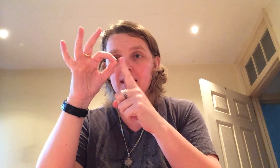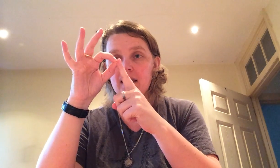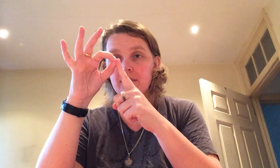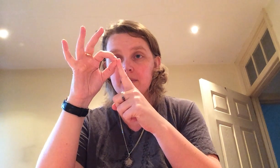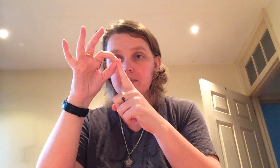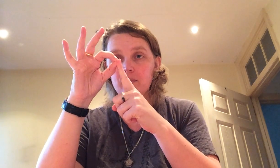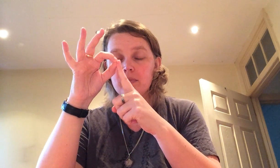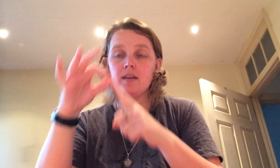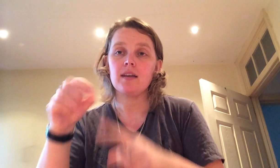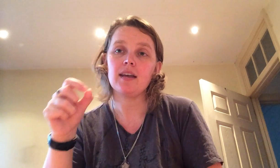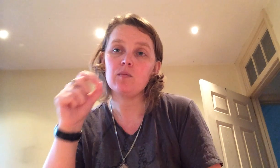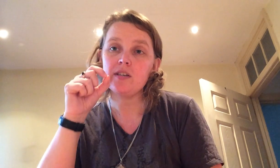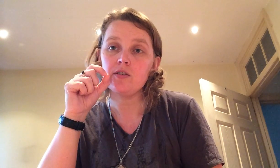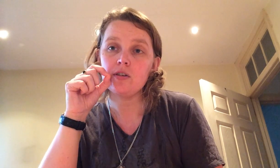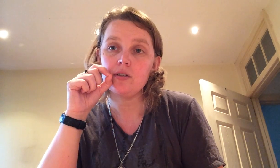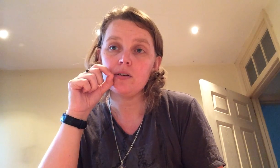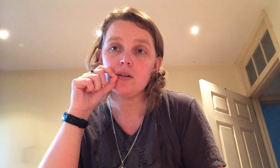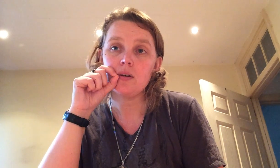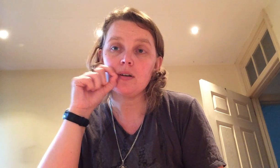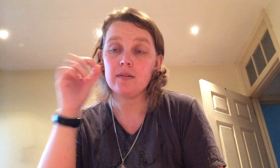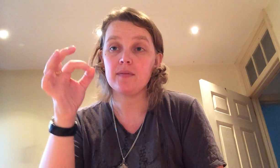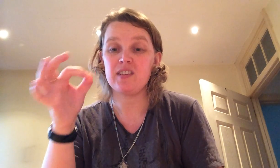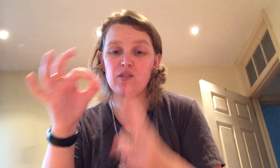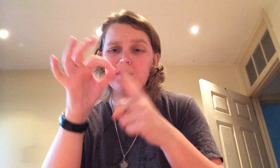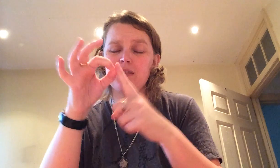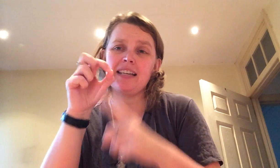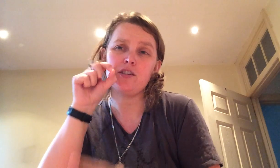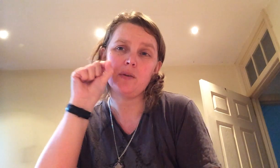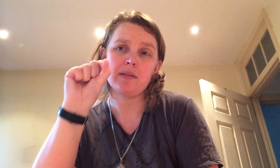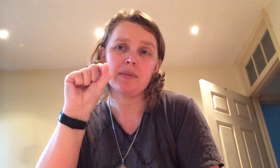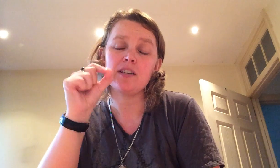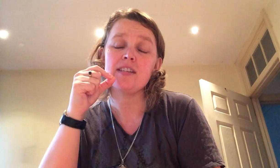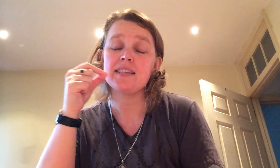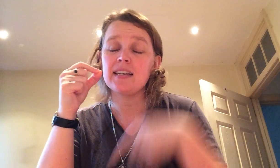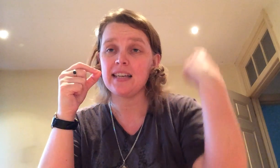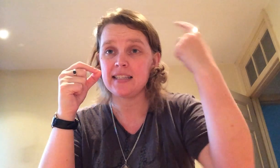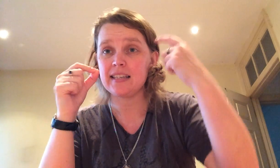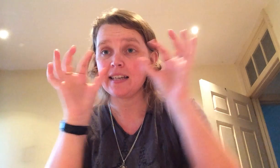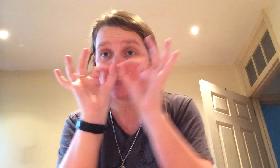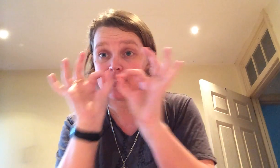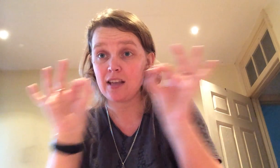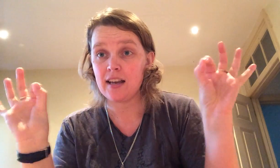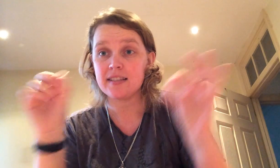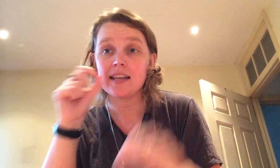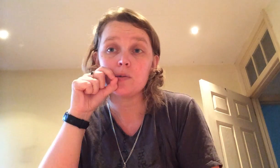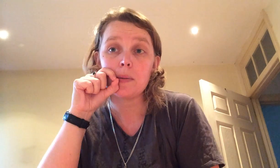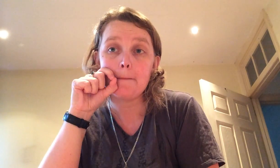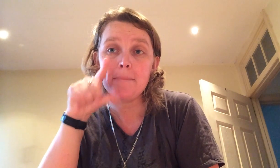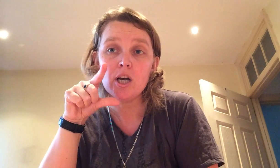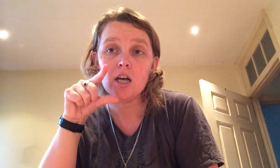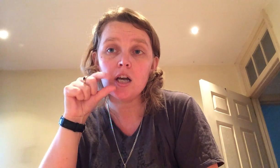P. And we do sort of link to it because it's a silent sound. So we p,